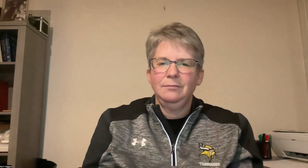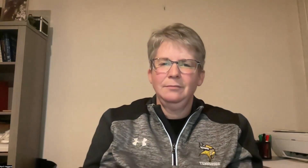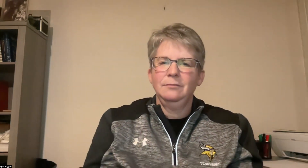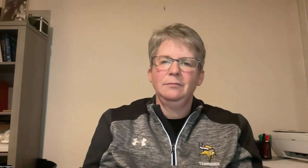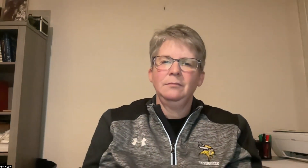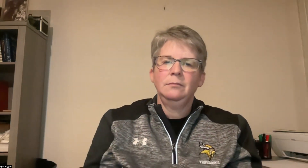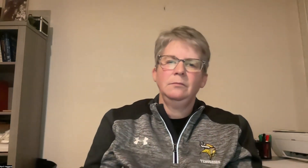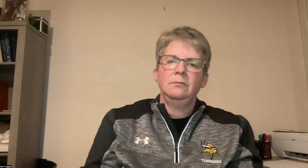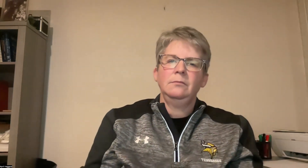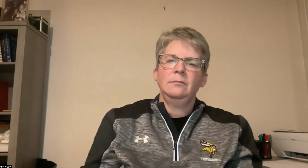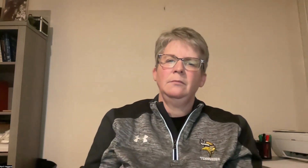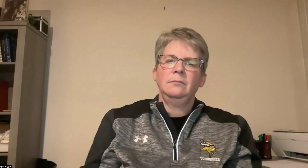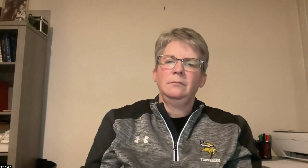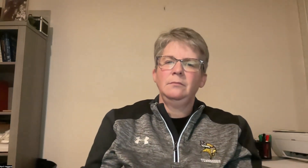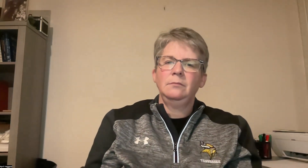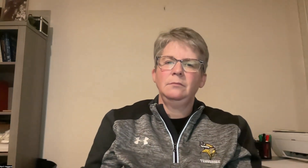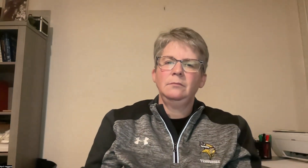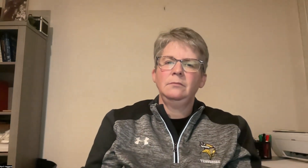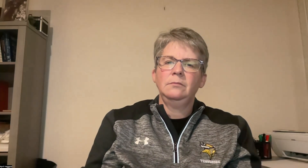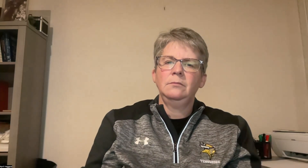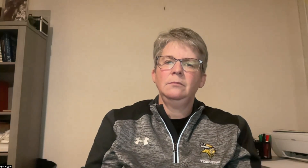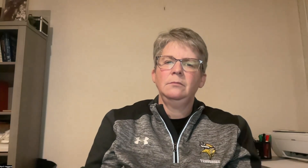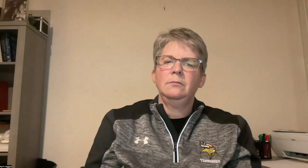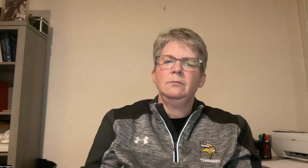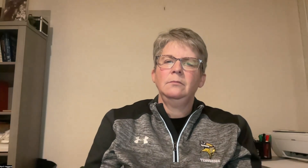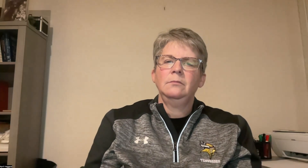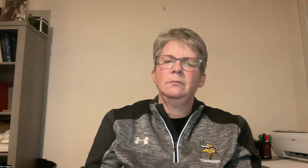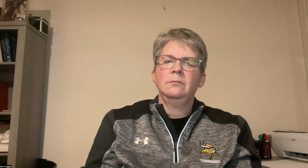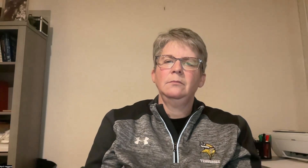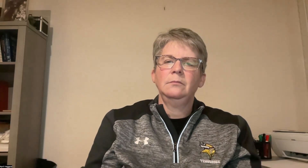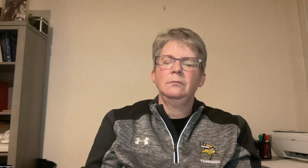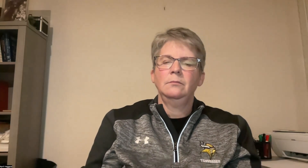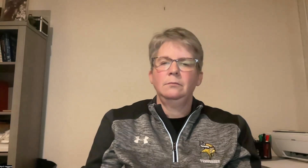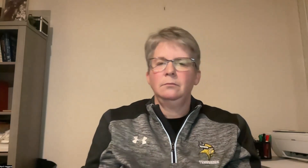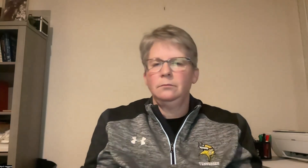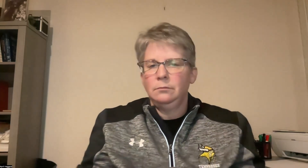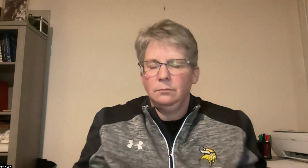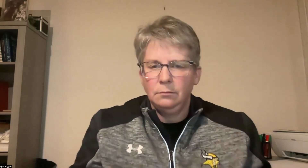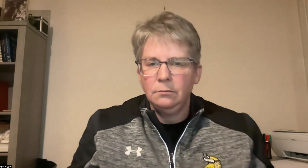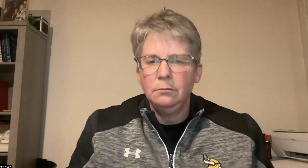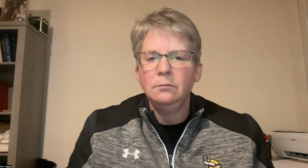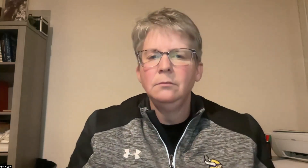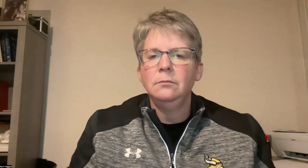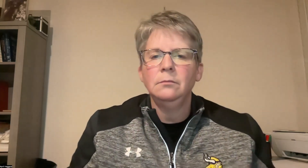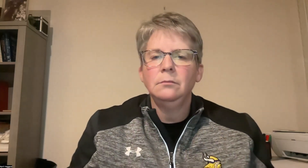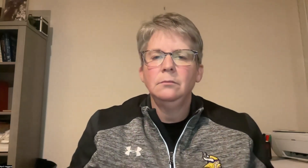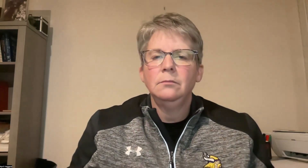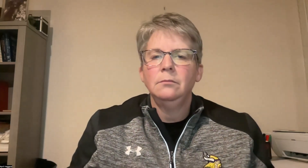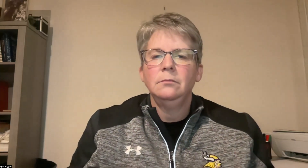Okay. So yeah, so the very first page of that document has, as it says, as a